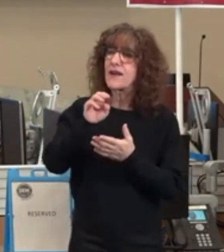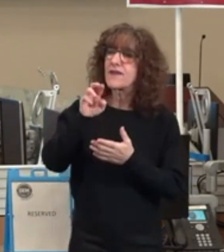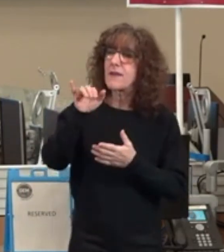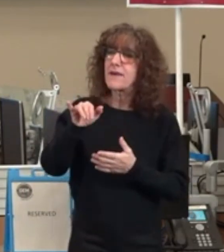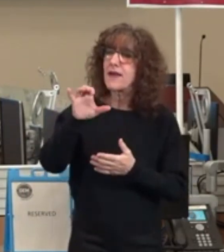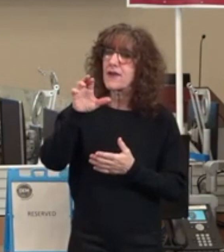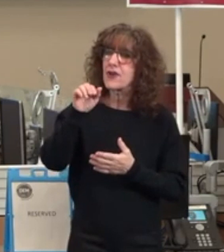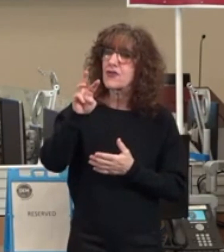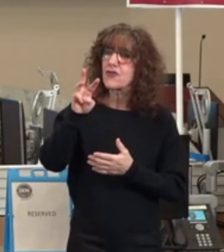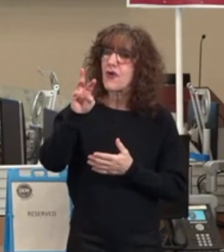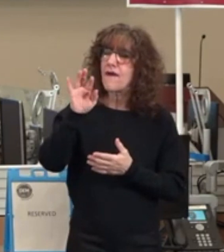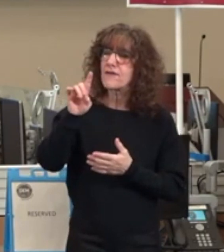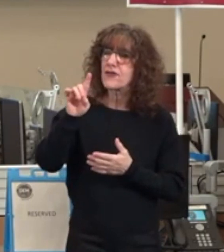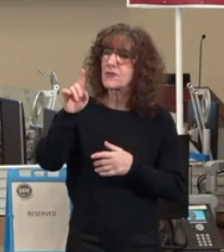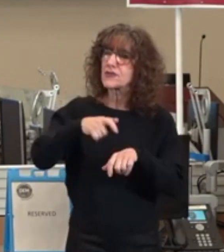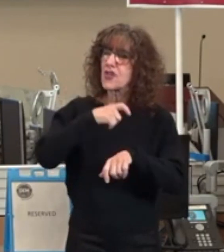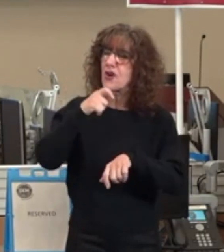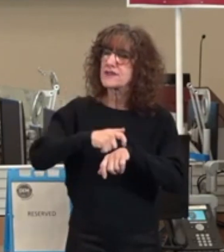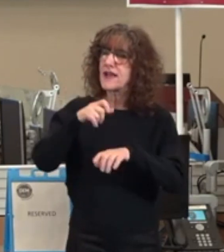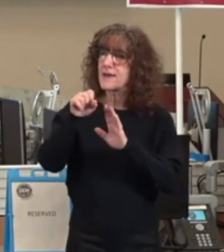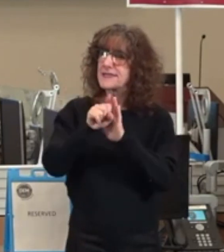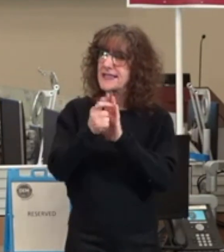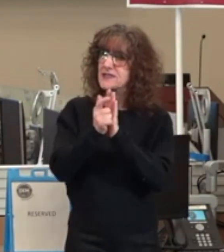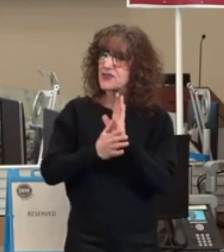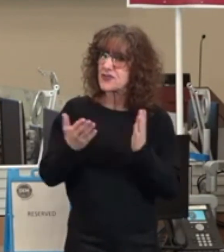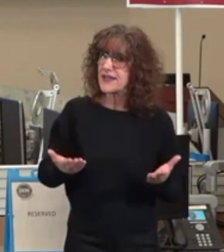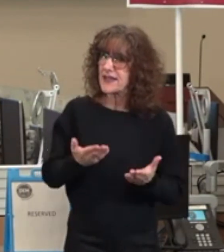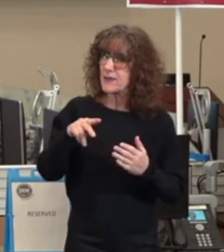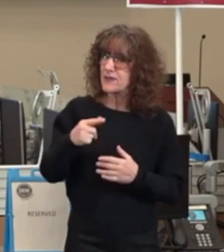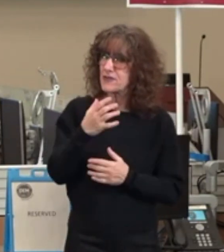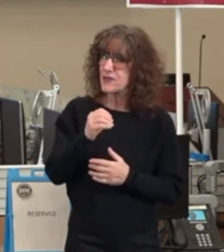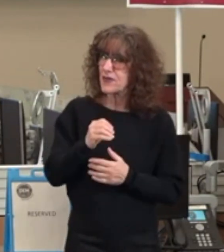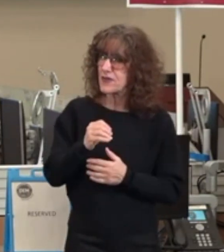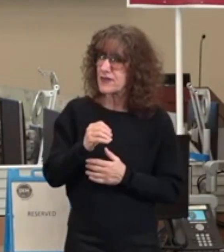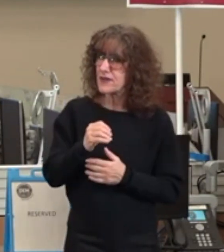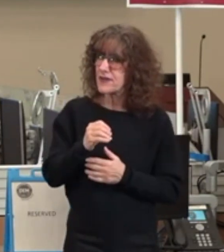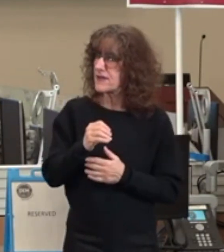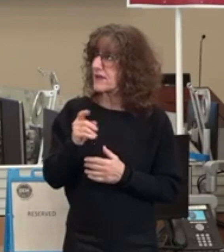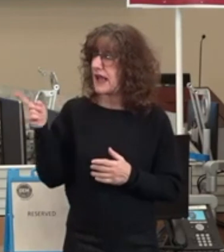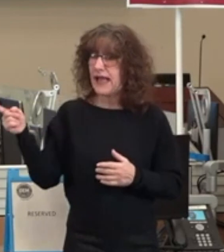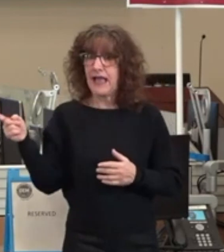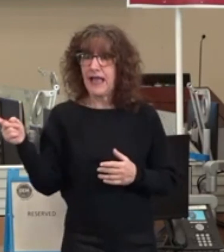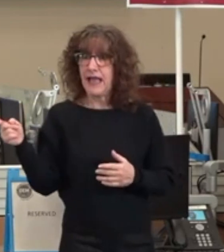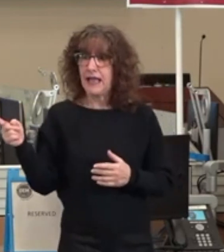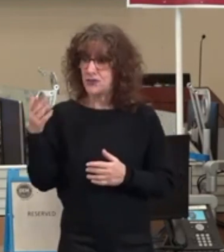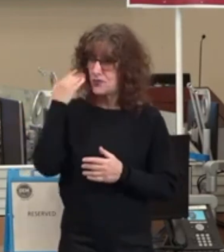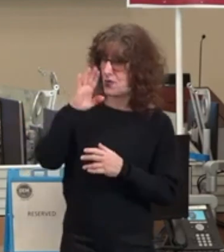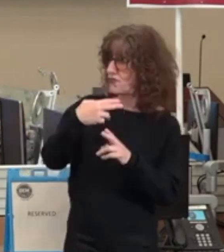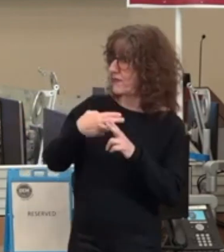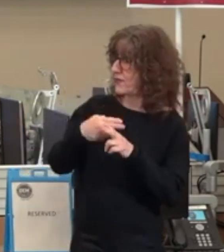a longtime assistant state's attorney here in Prince George's. You say know of her? I do know.